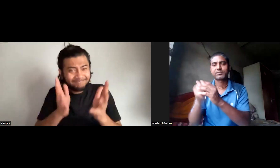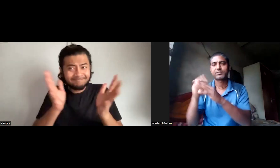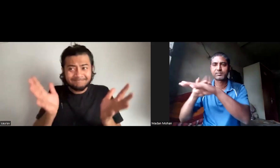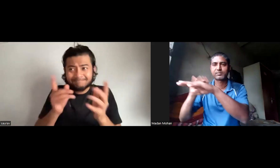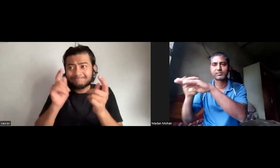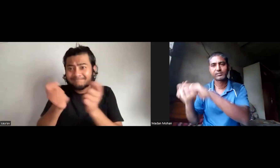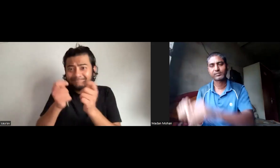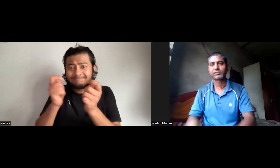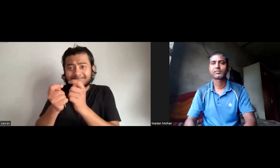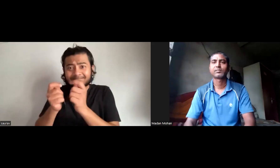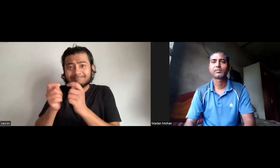do.